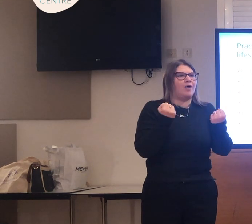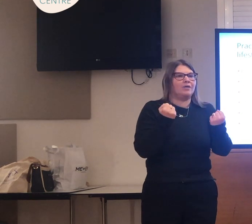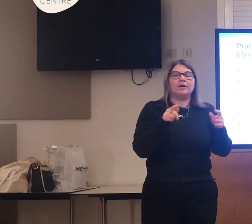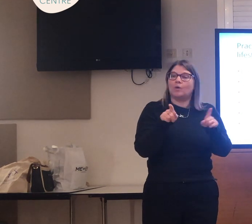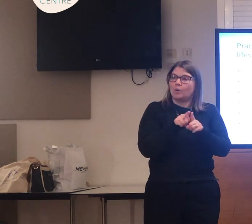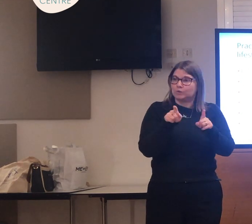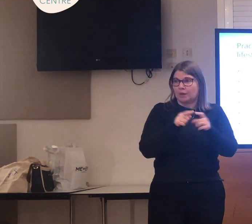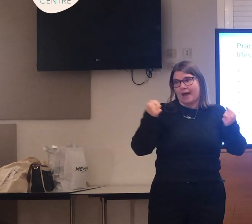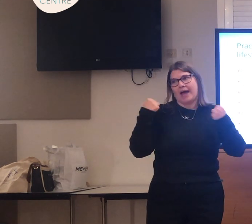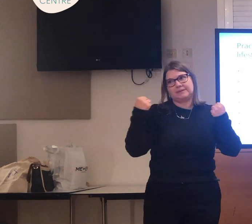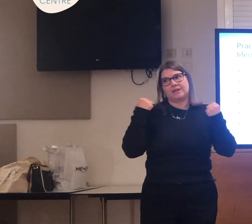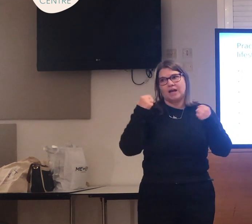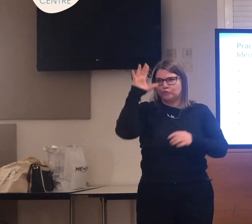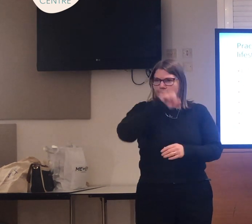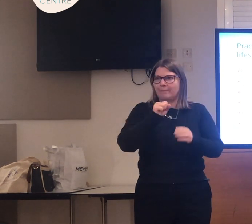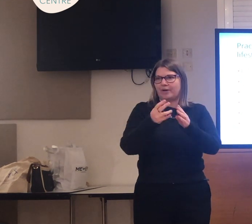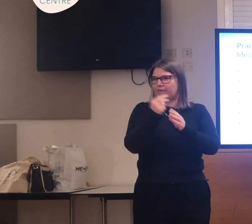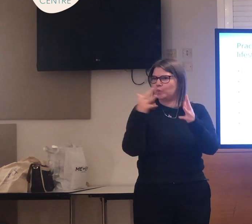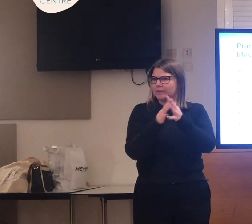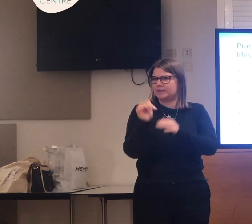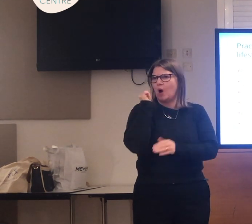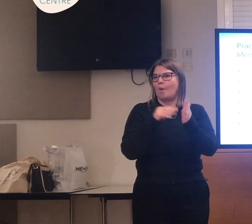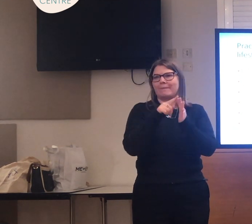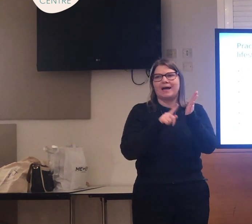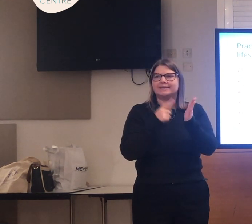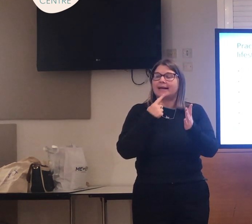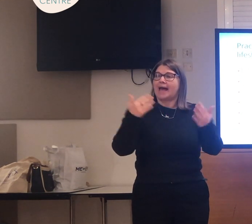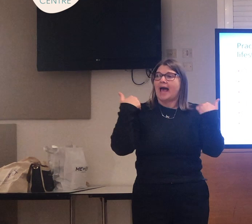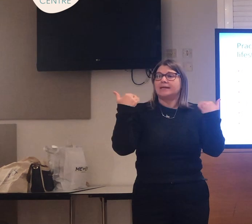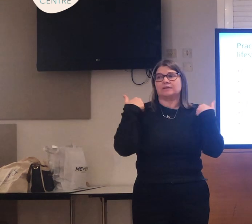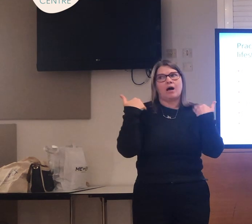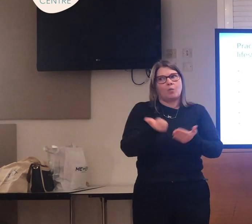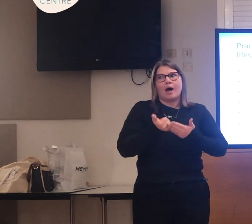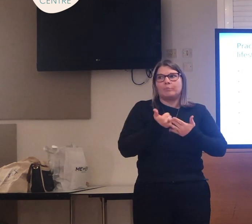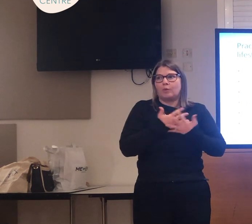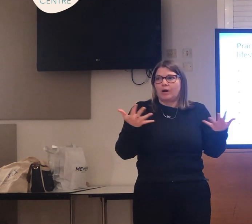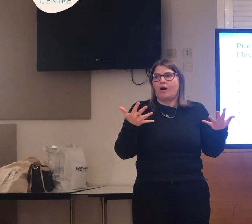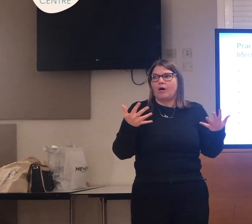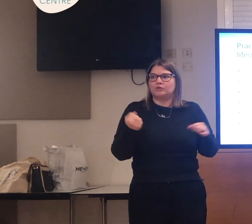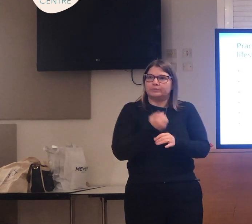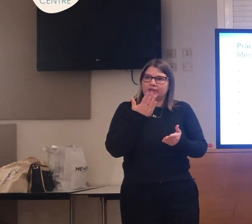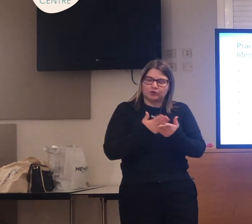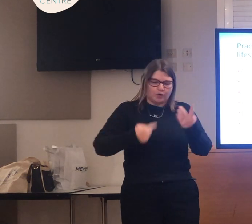most important thing you can do to start to speed your metabolic rate back up,